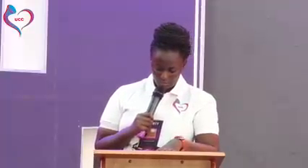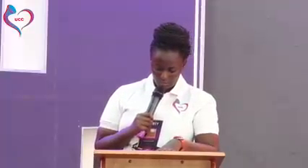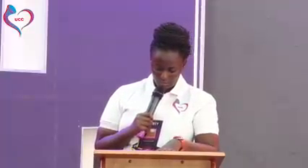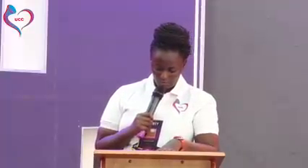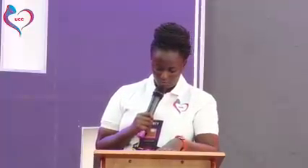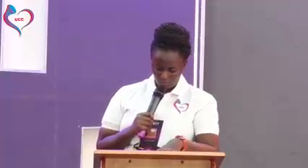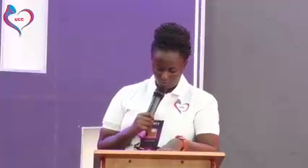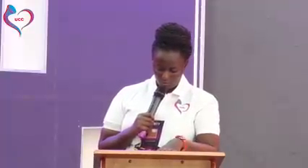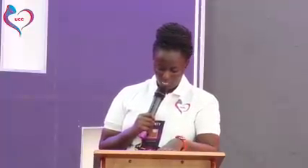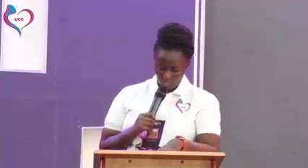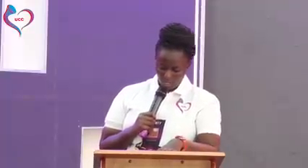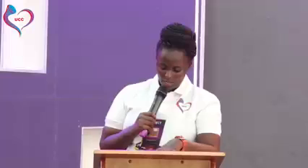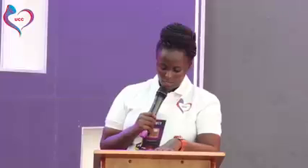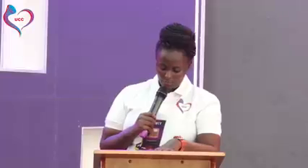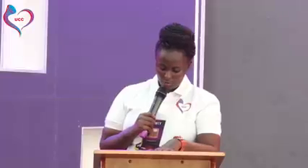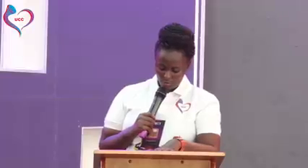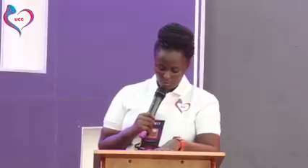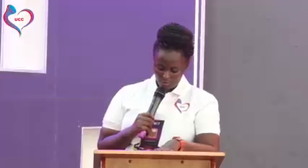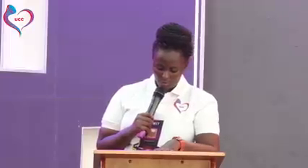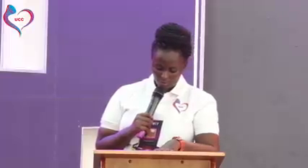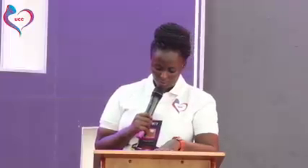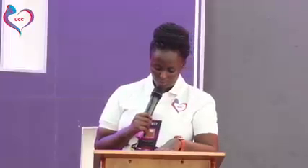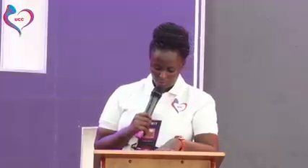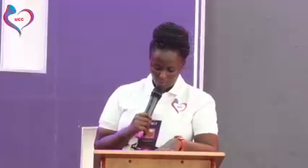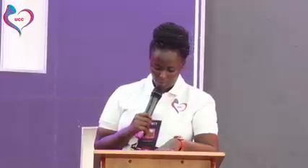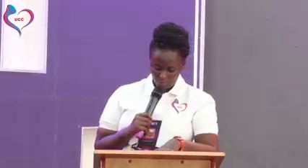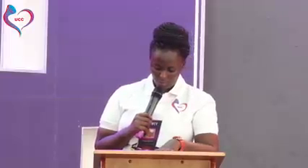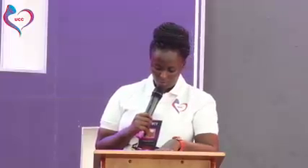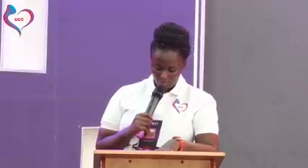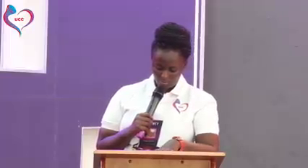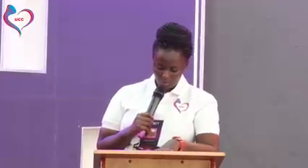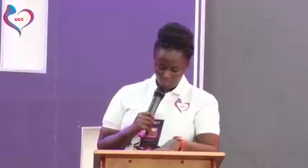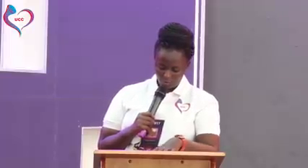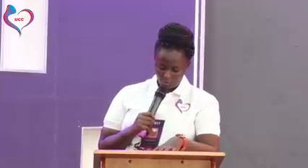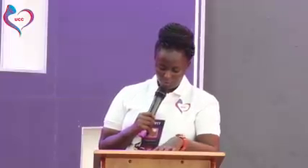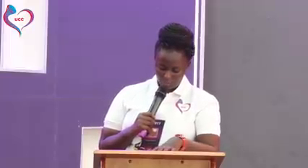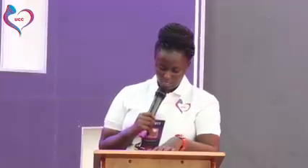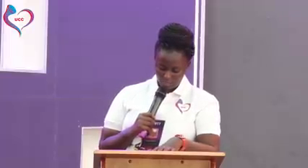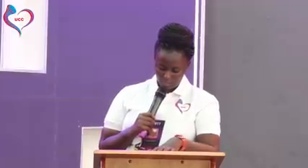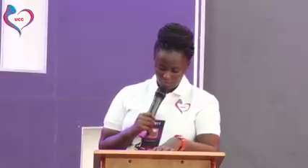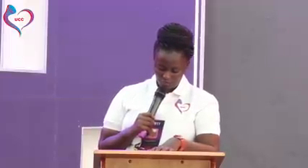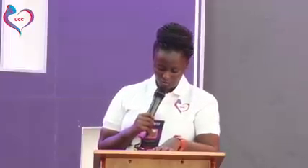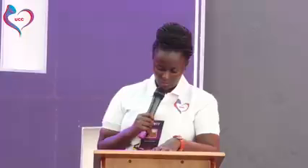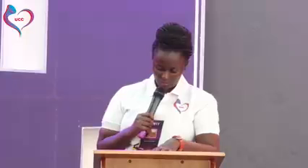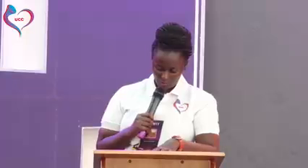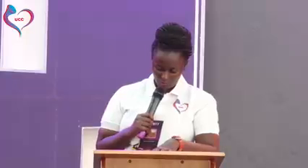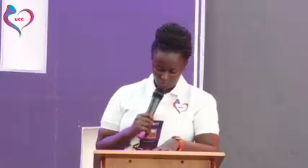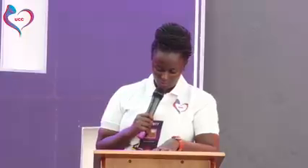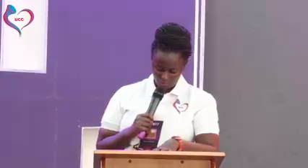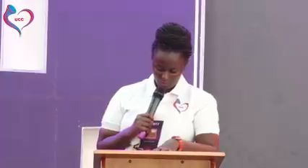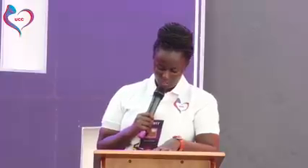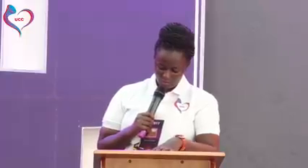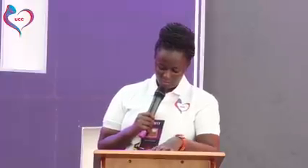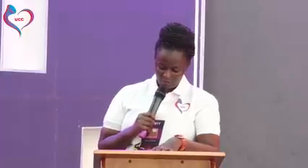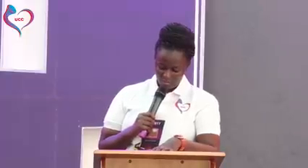buli muntu awakana yeegendereze mu byonna. Kale bo bakola bwe batyo balyoke baweebwa engule eryonooneka, naye ffe